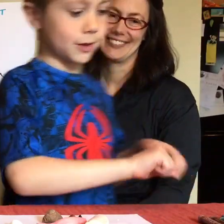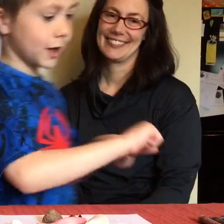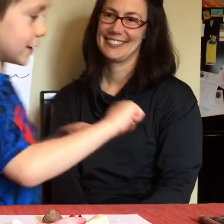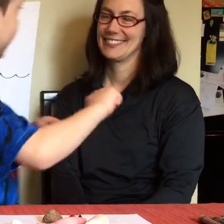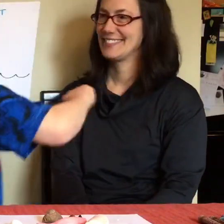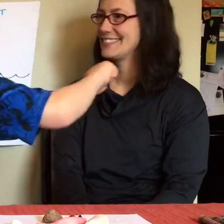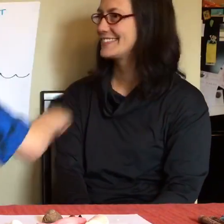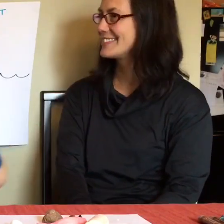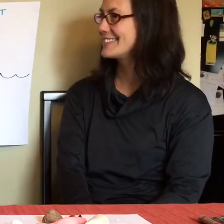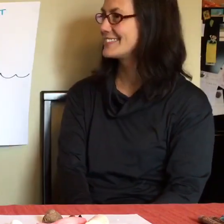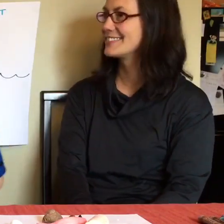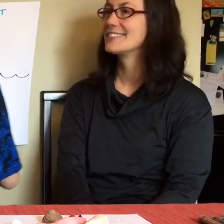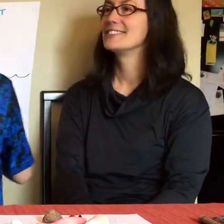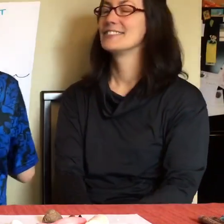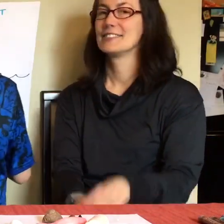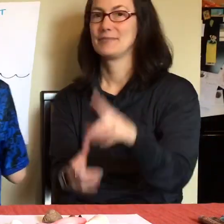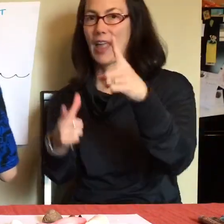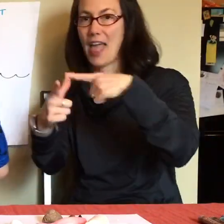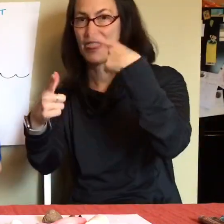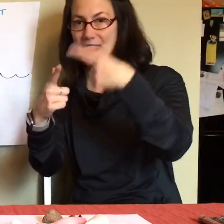And then you're gonna draw